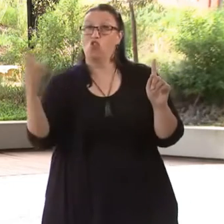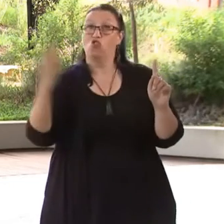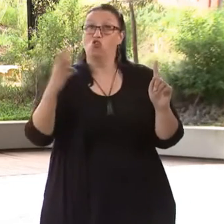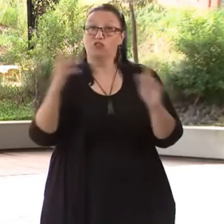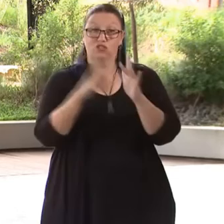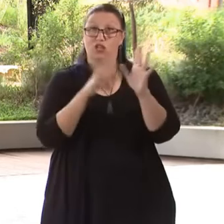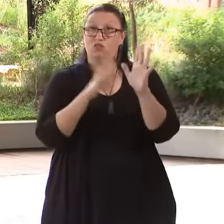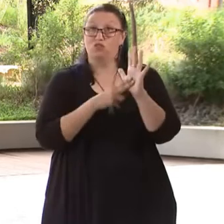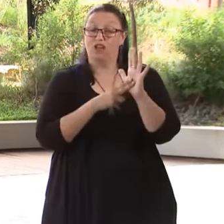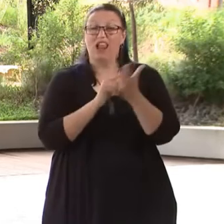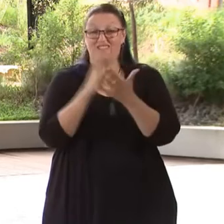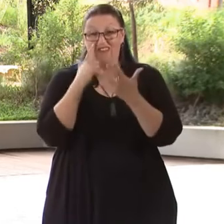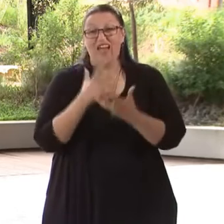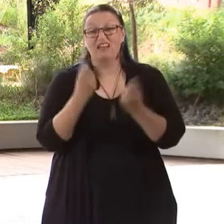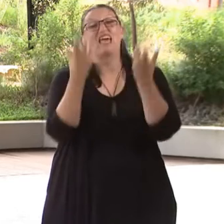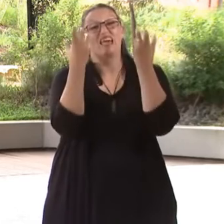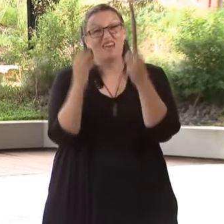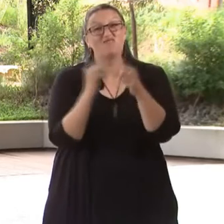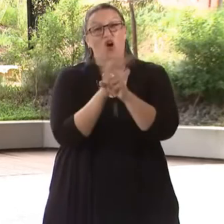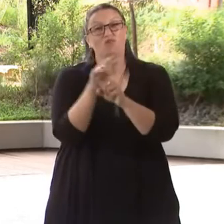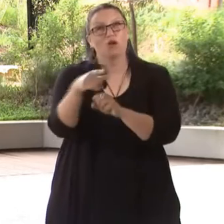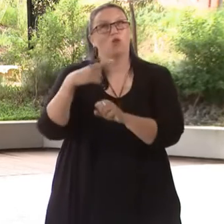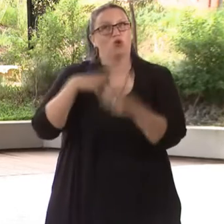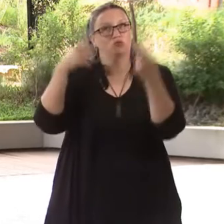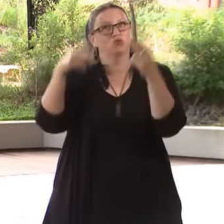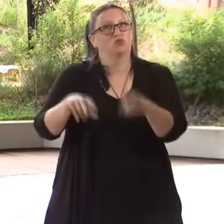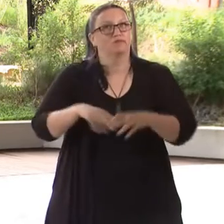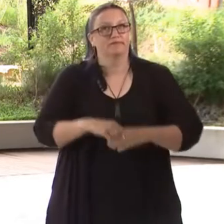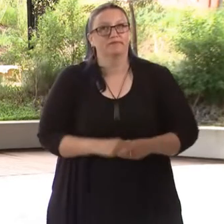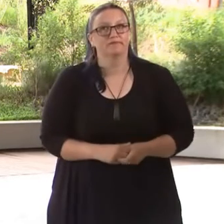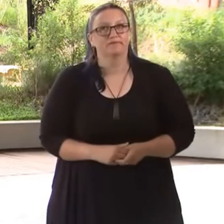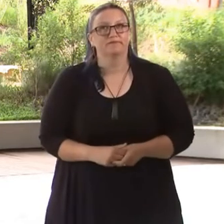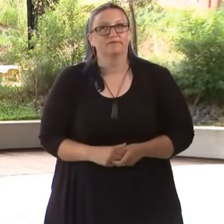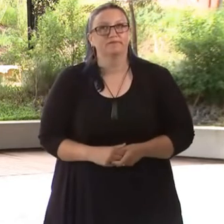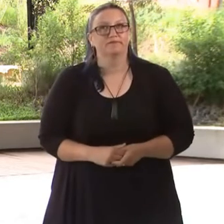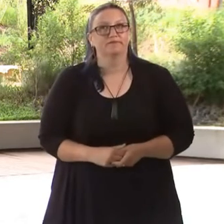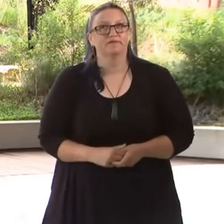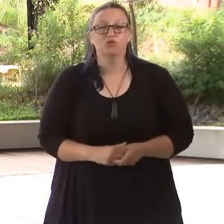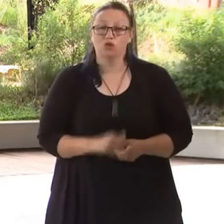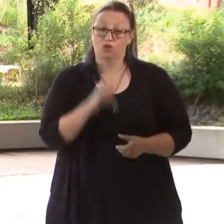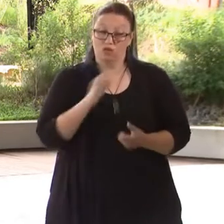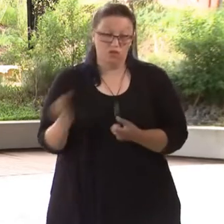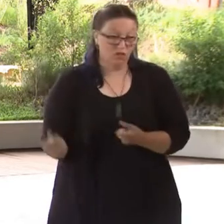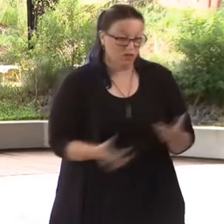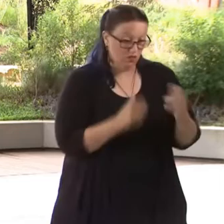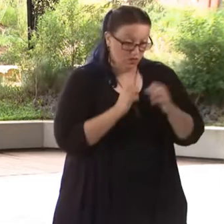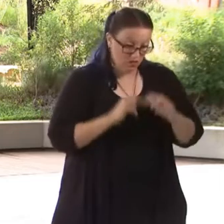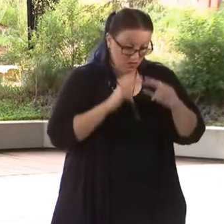13th of January. And as you're aware, we have that process of then including them and reporting